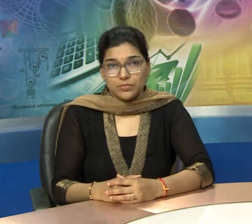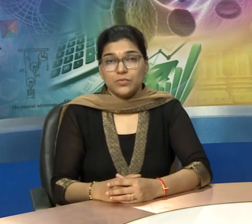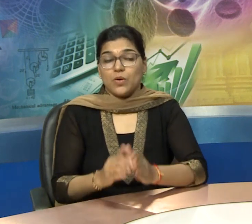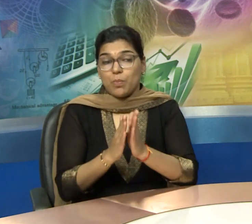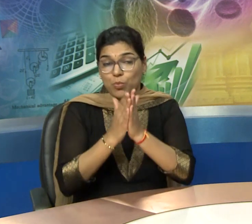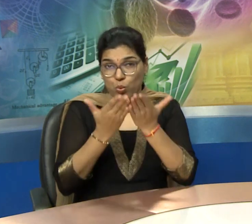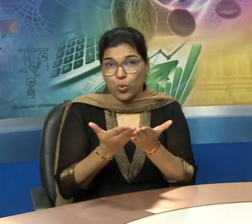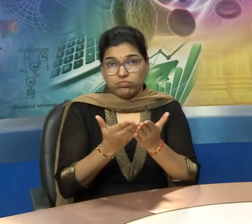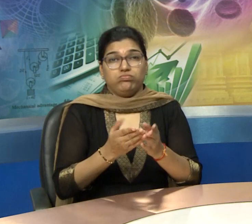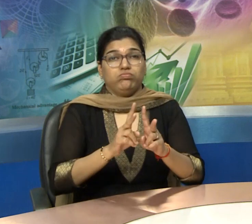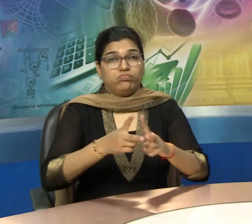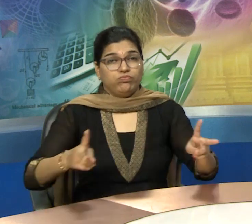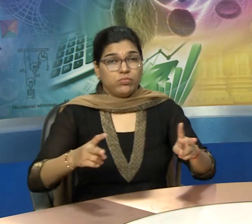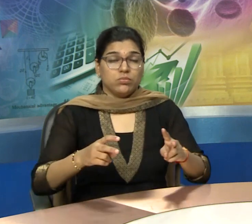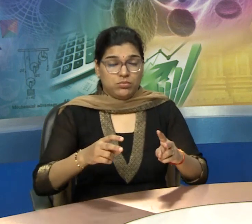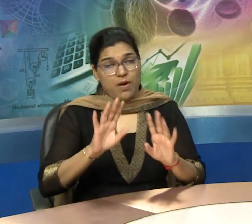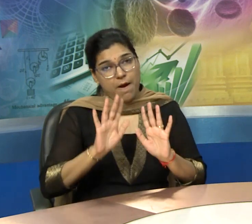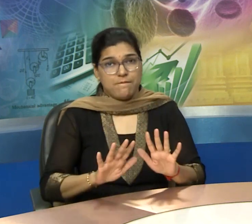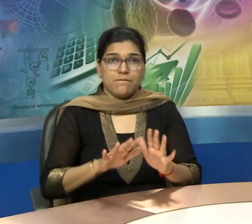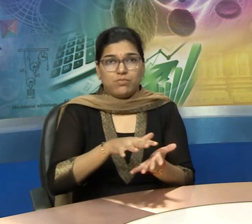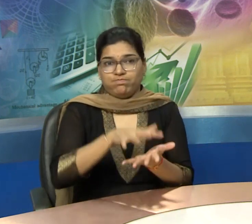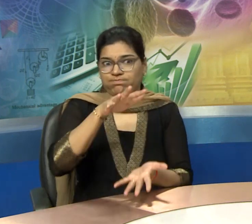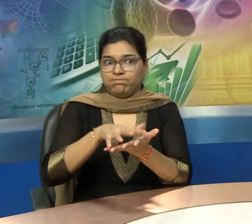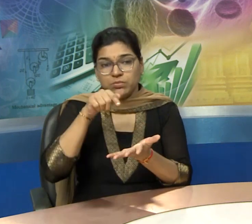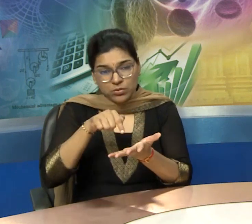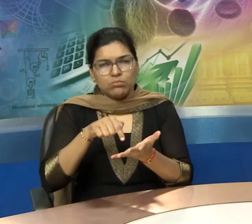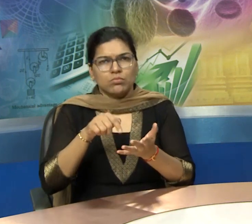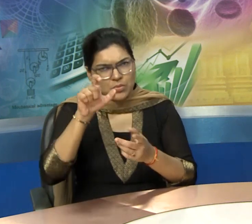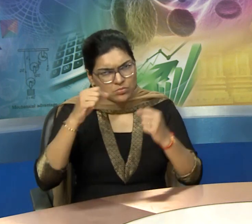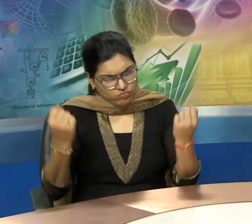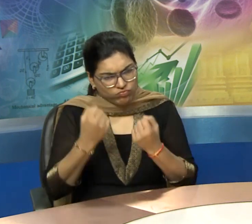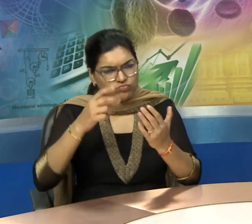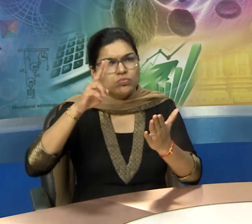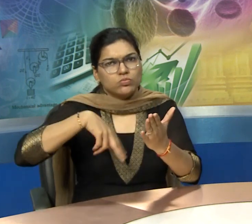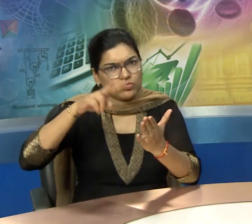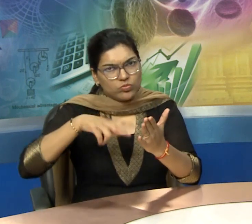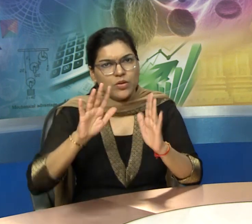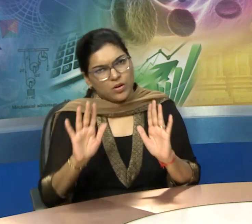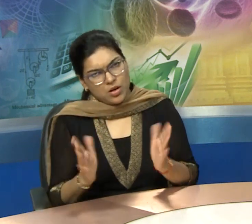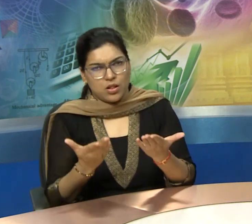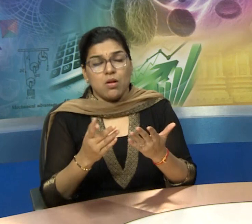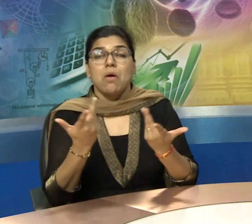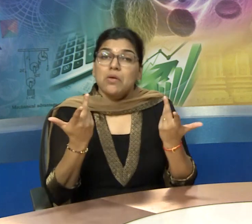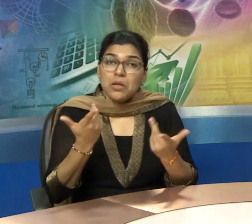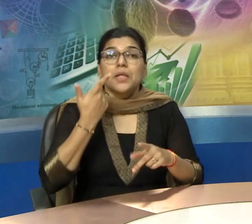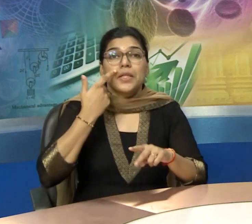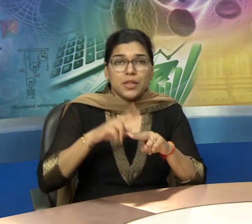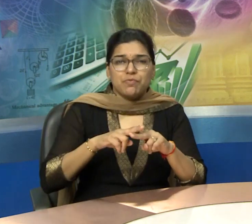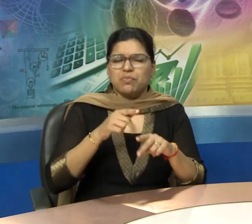And all these functions of libraries are achieved by the books, and